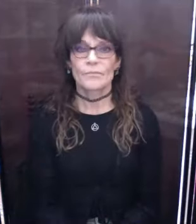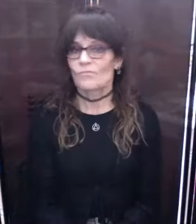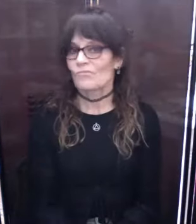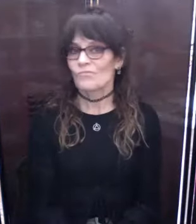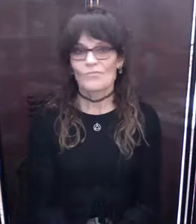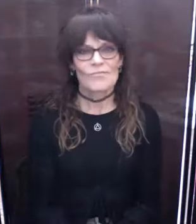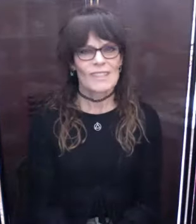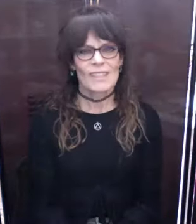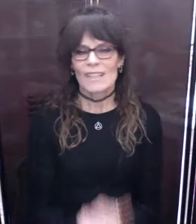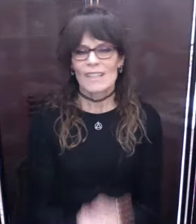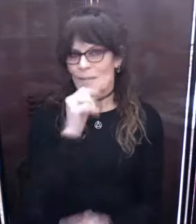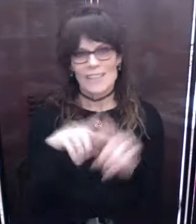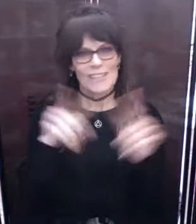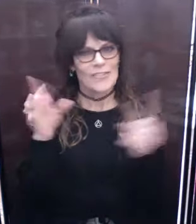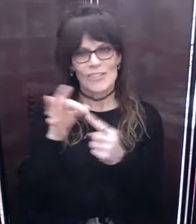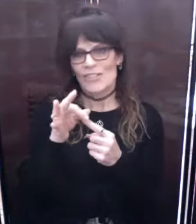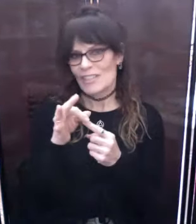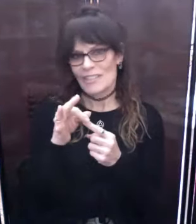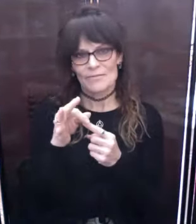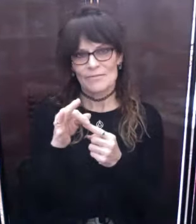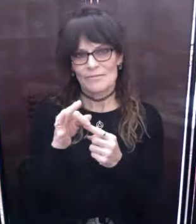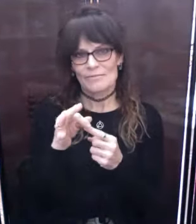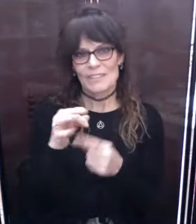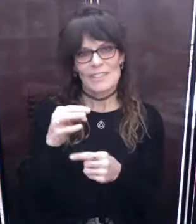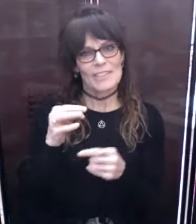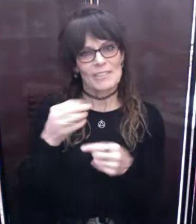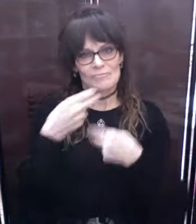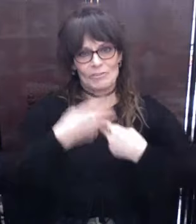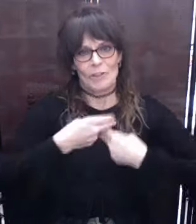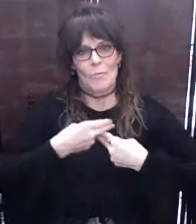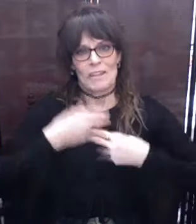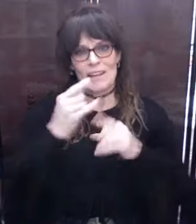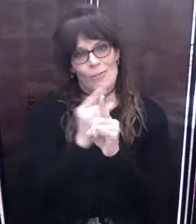different or unique or special. Just makes me alcoholic.